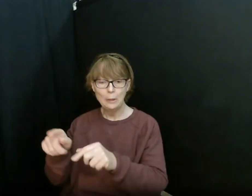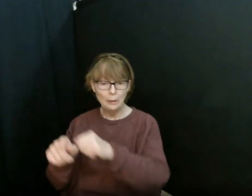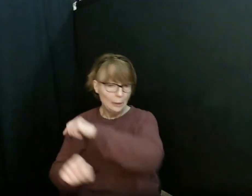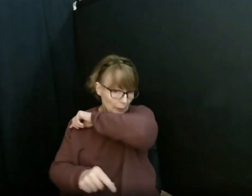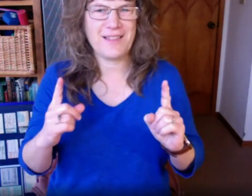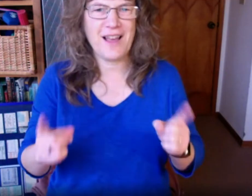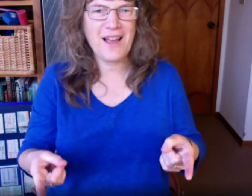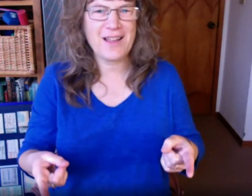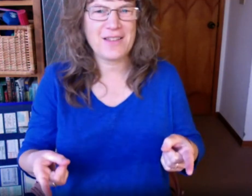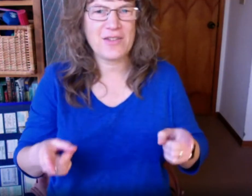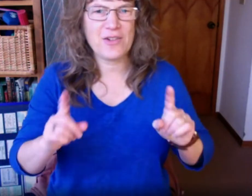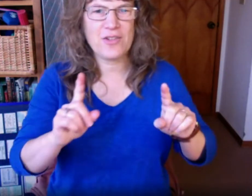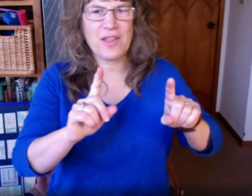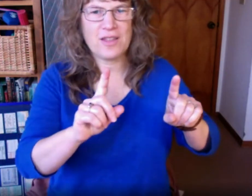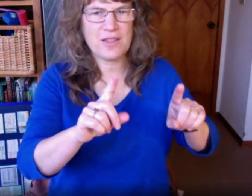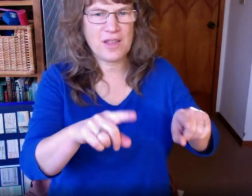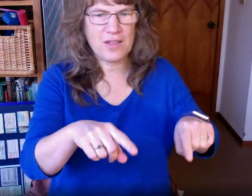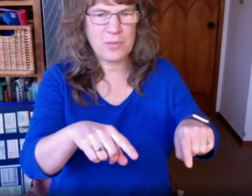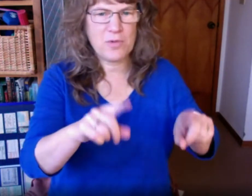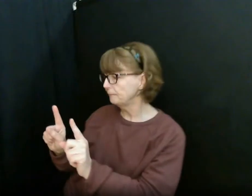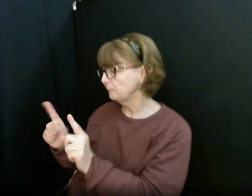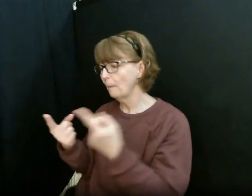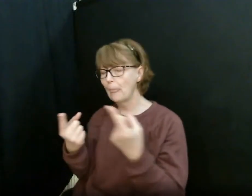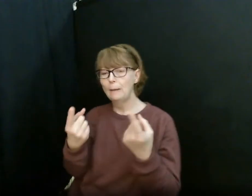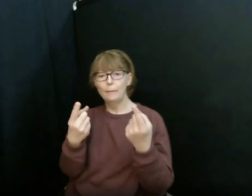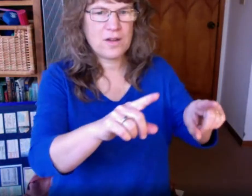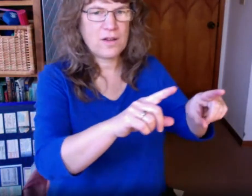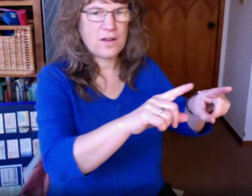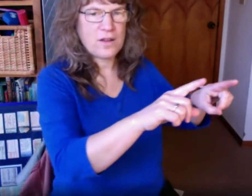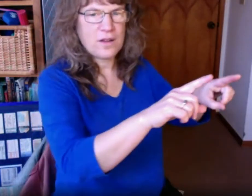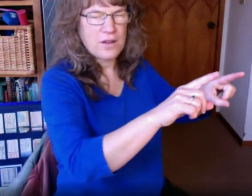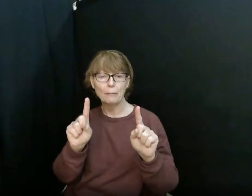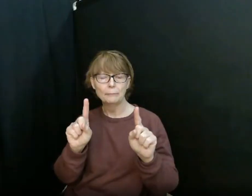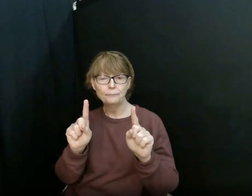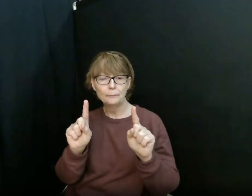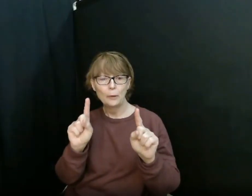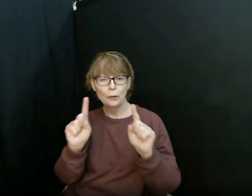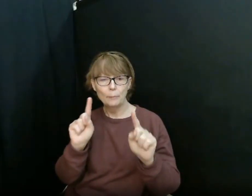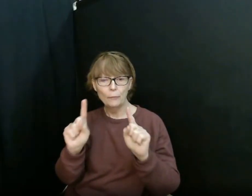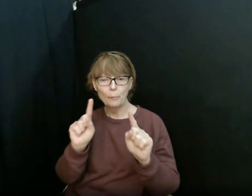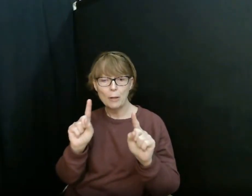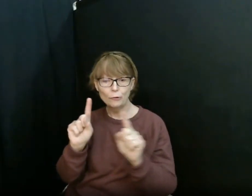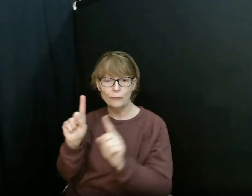to the side. So you're saying it's more. They should be facing out. Your palms should face